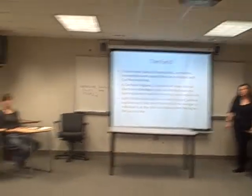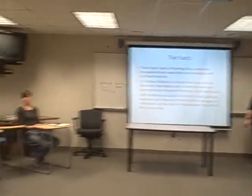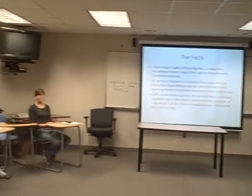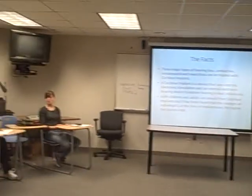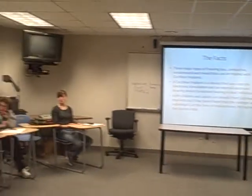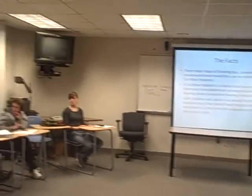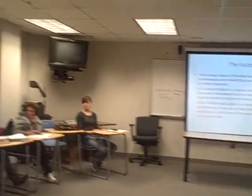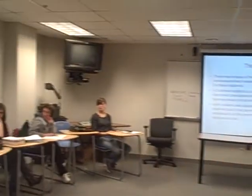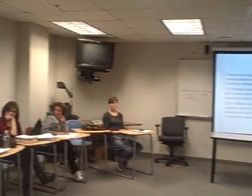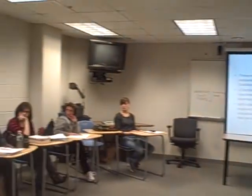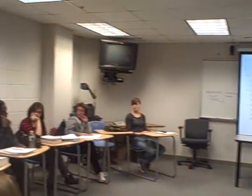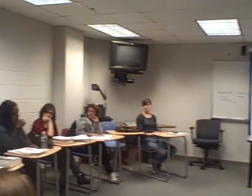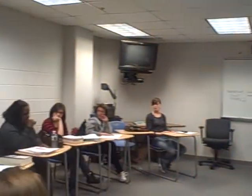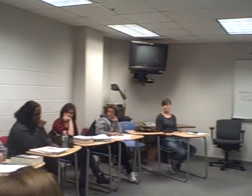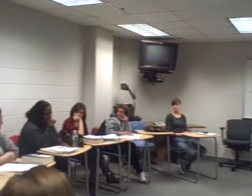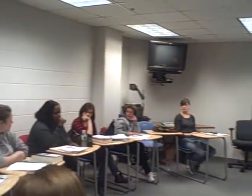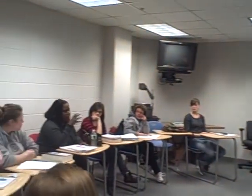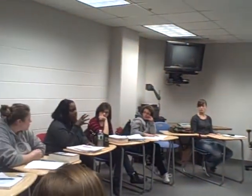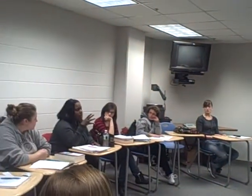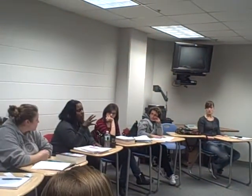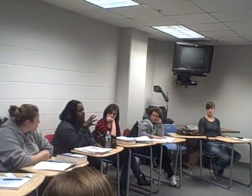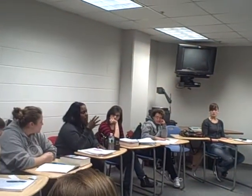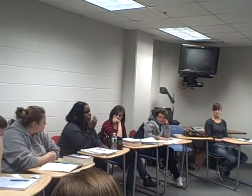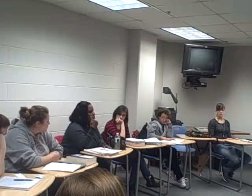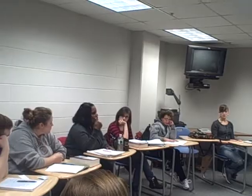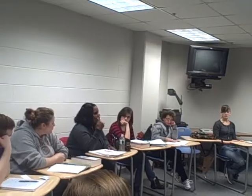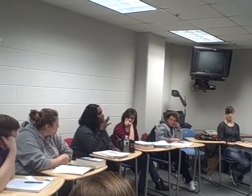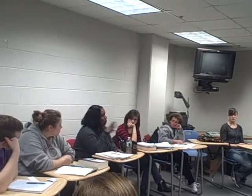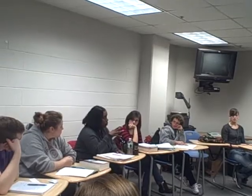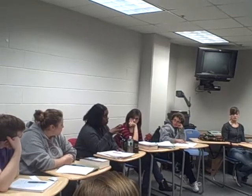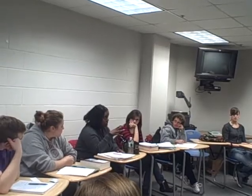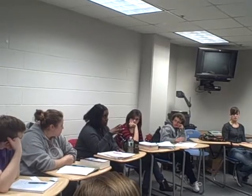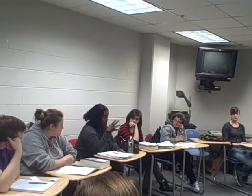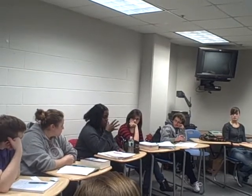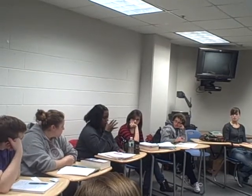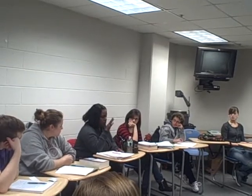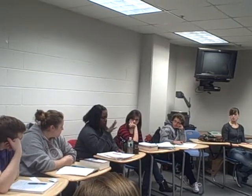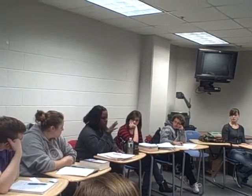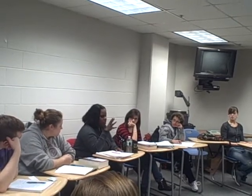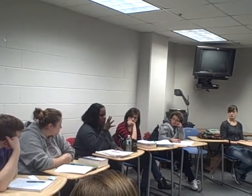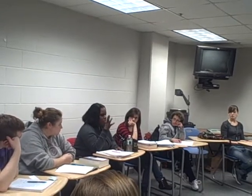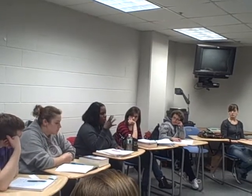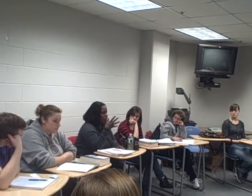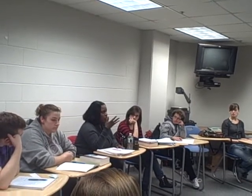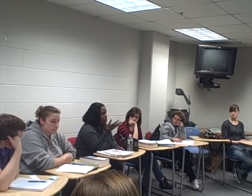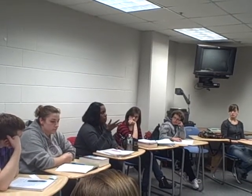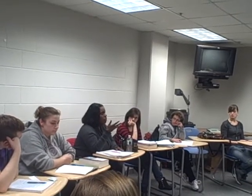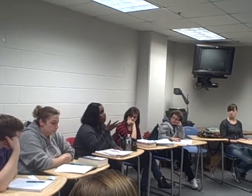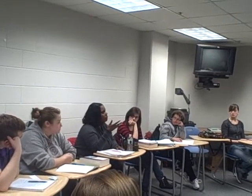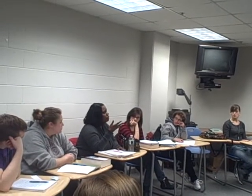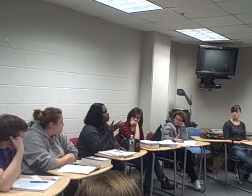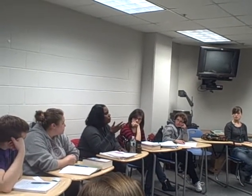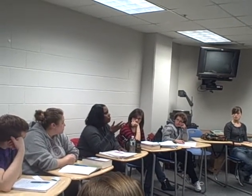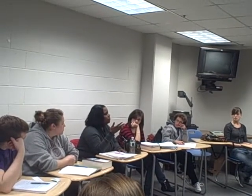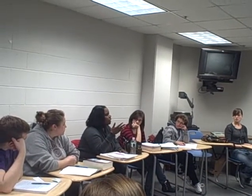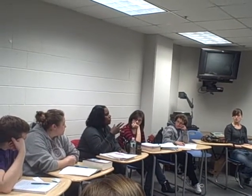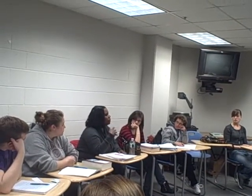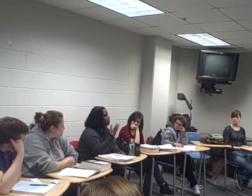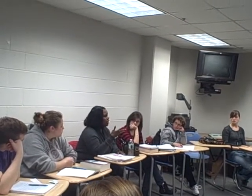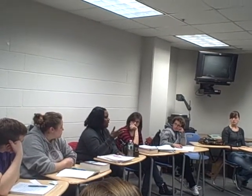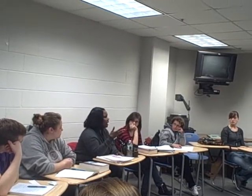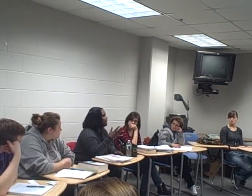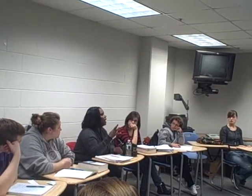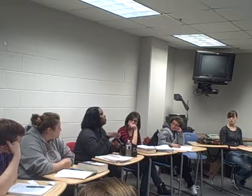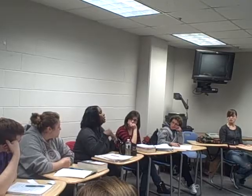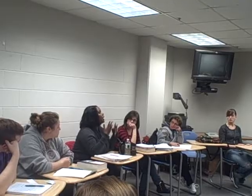you opted for to have the implant, my sister and most hard of hearing people, they are considered, I don't